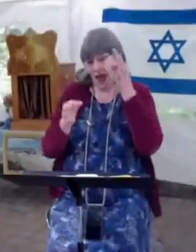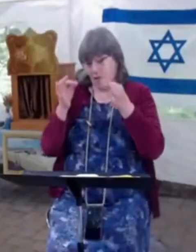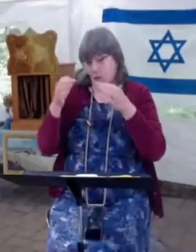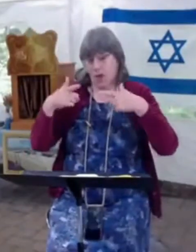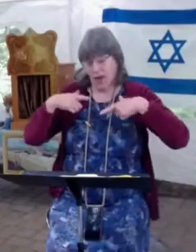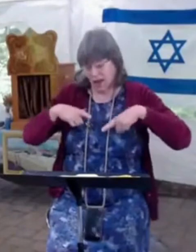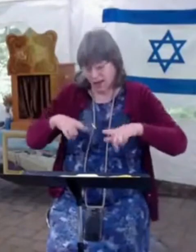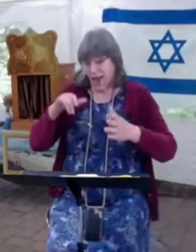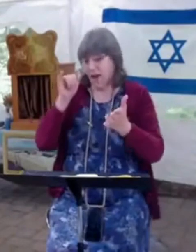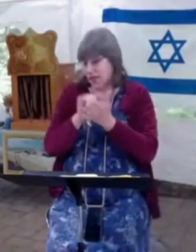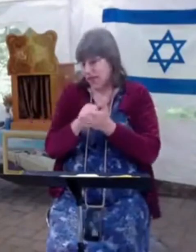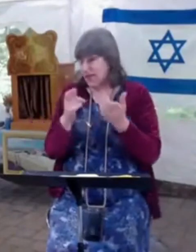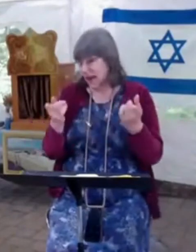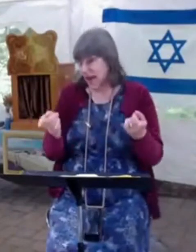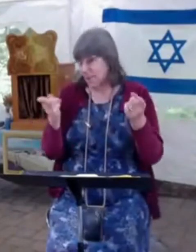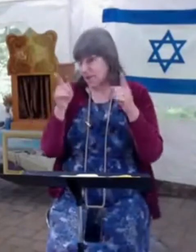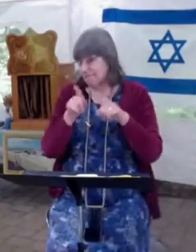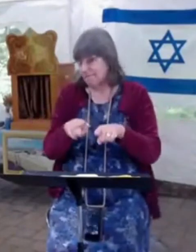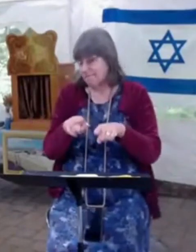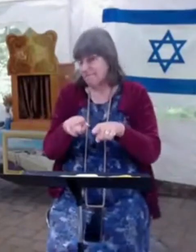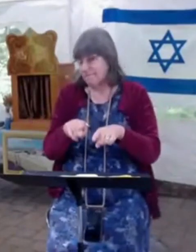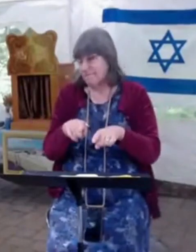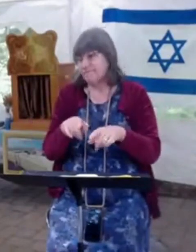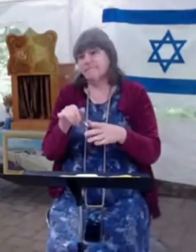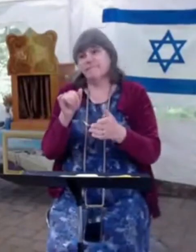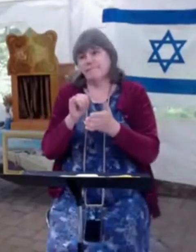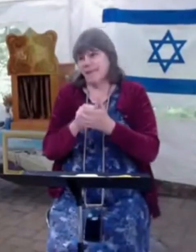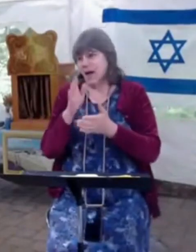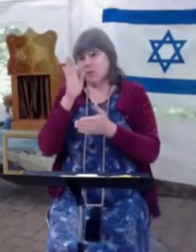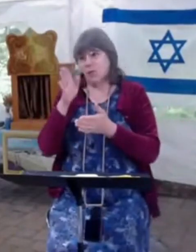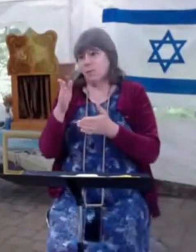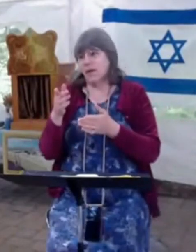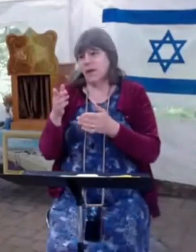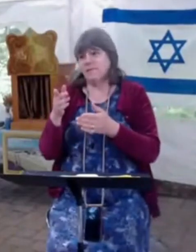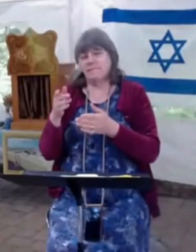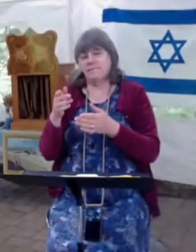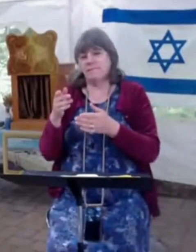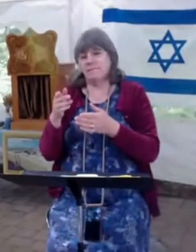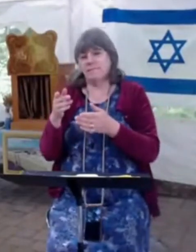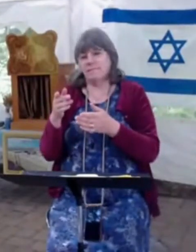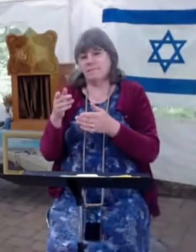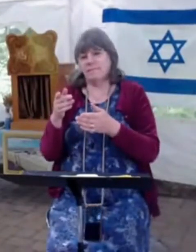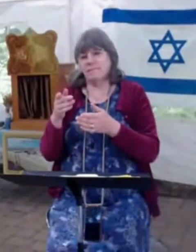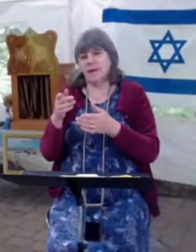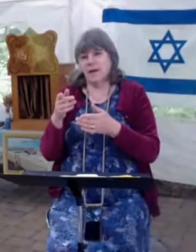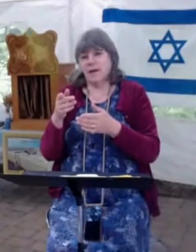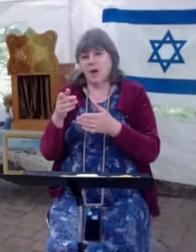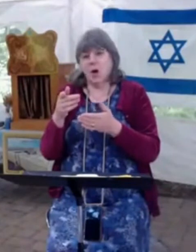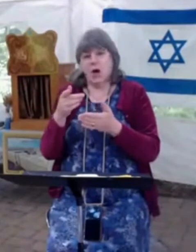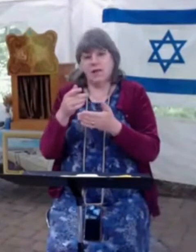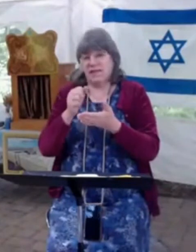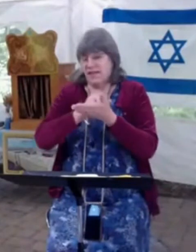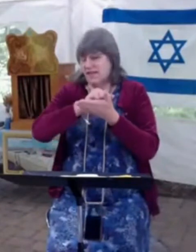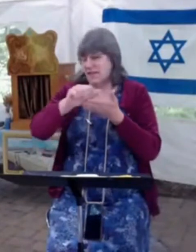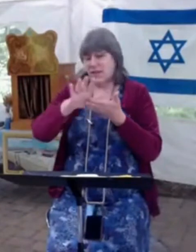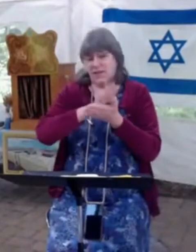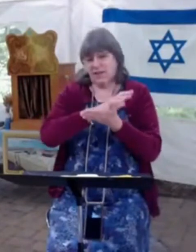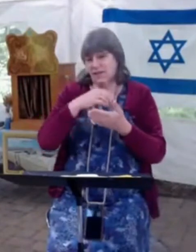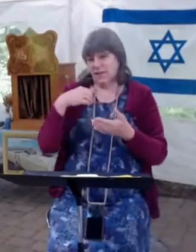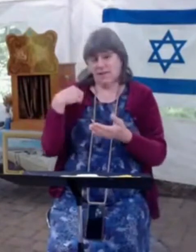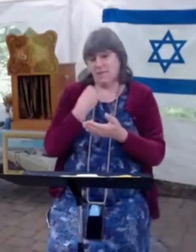happen here, that will be the downfall too. And we need to be very careful about it.